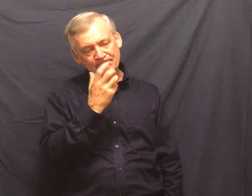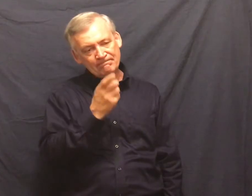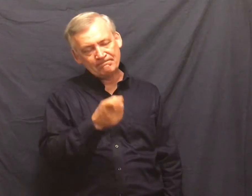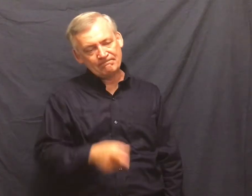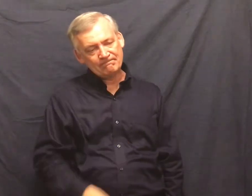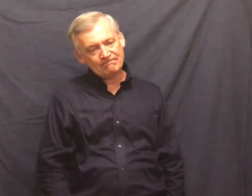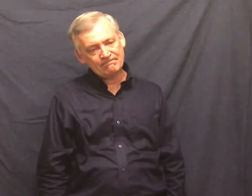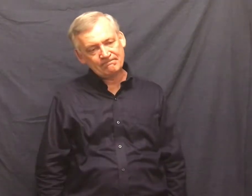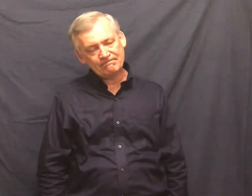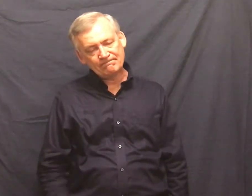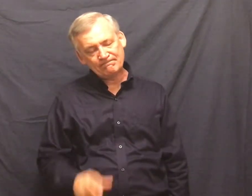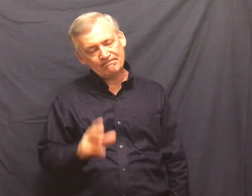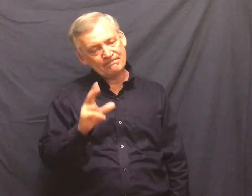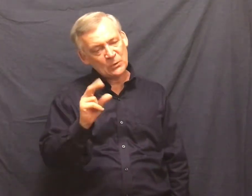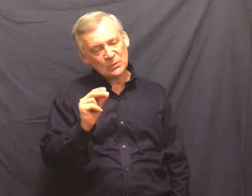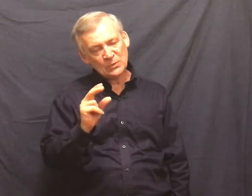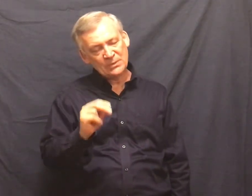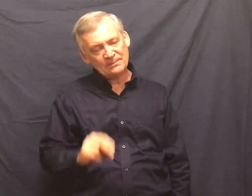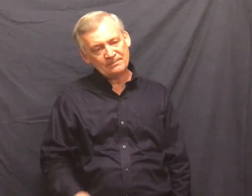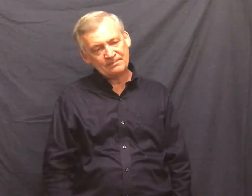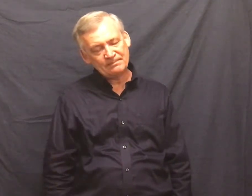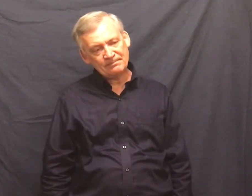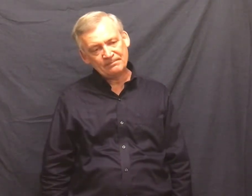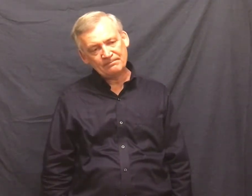No, Lenny. I ain't mad.